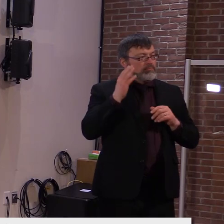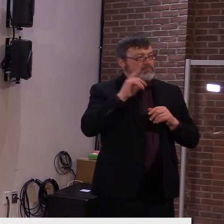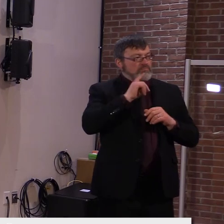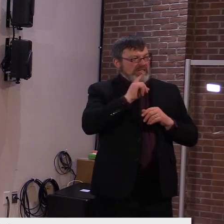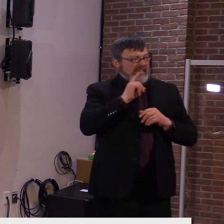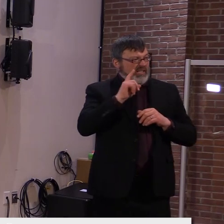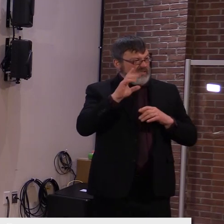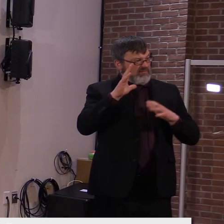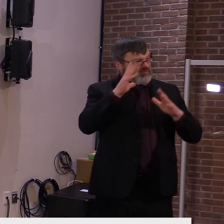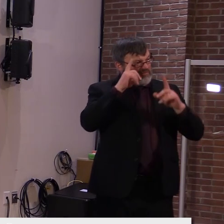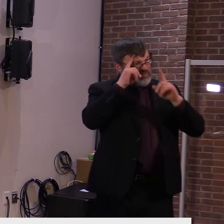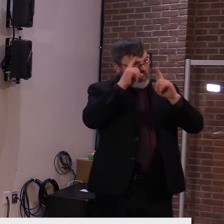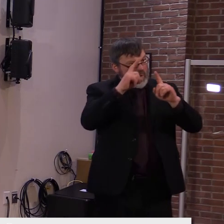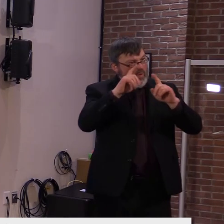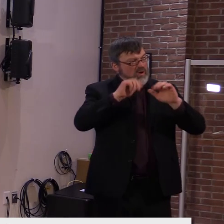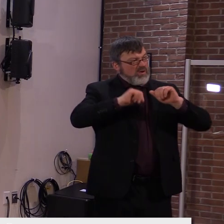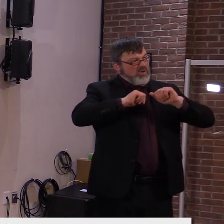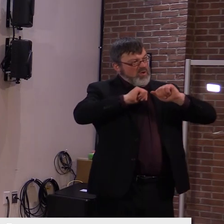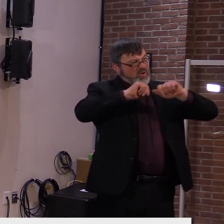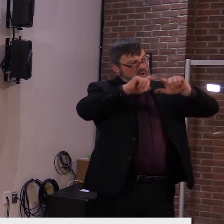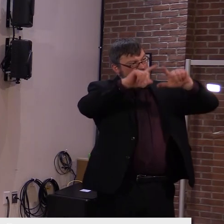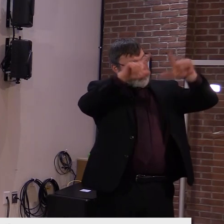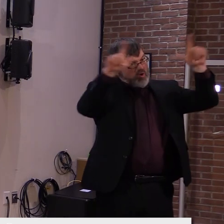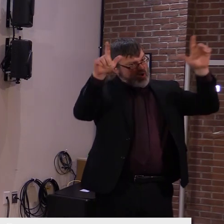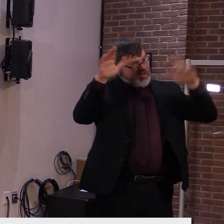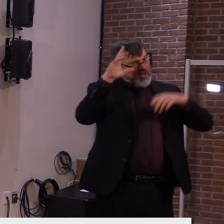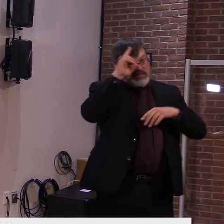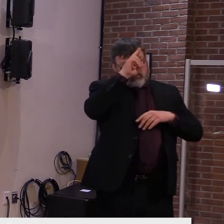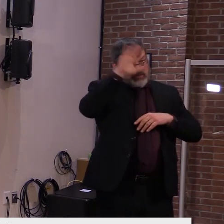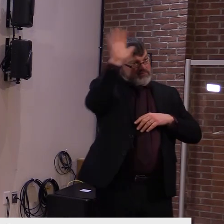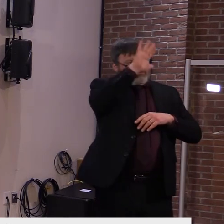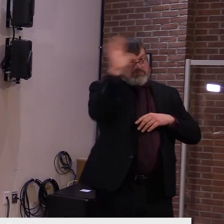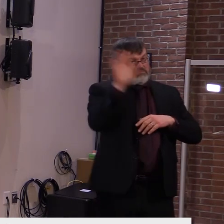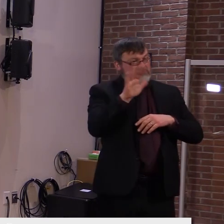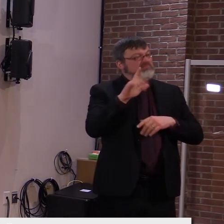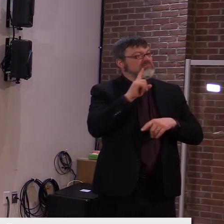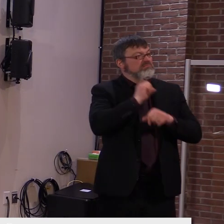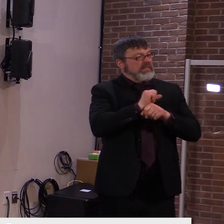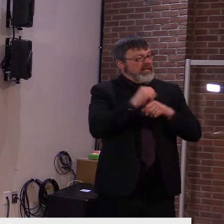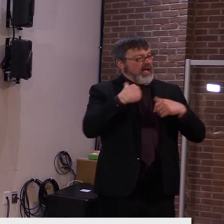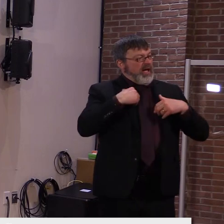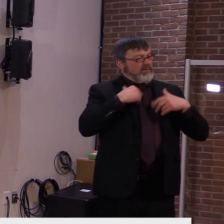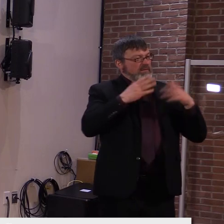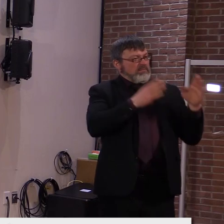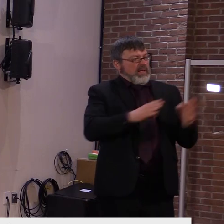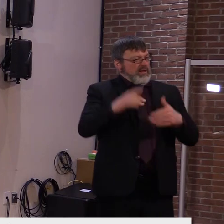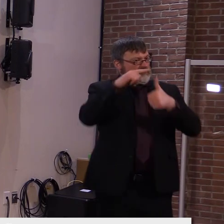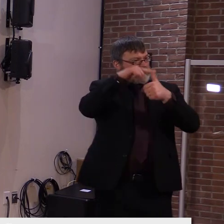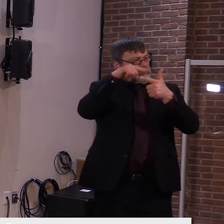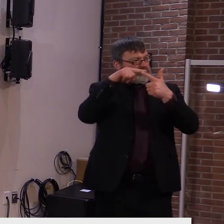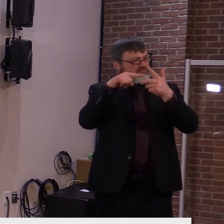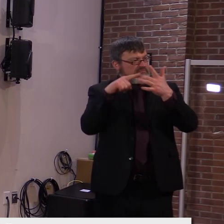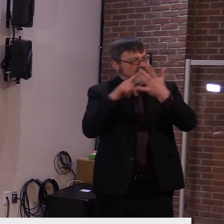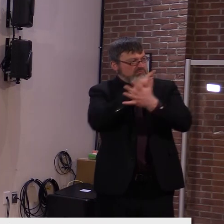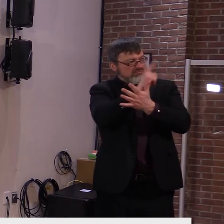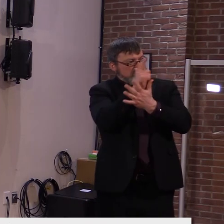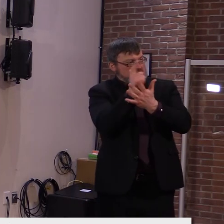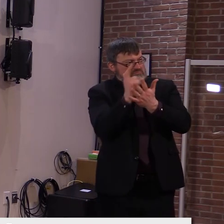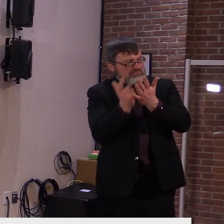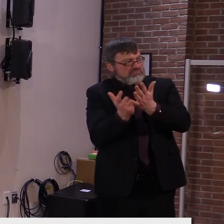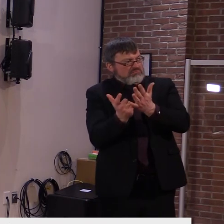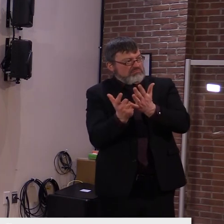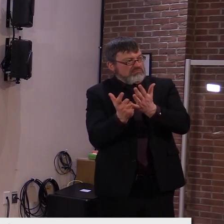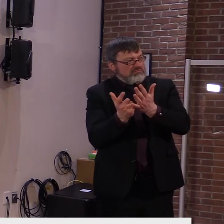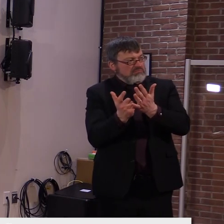you'll see Central Vermont, from what I read in the article, I think you'll see Central Vermont changing their policy so they don't have the